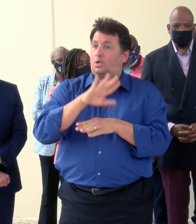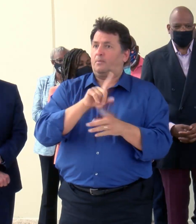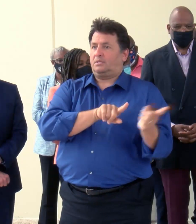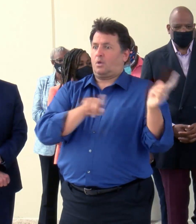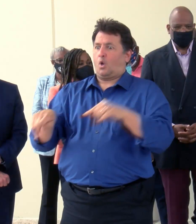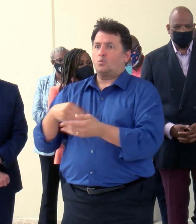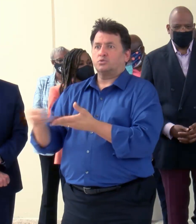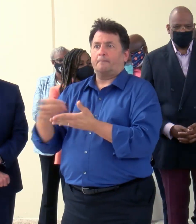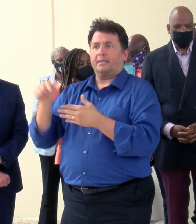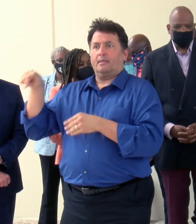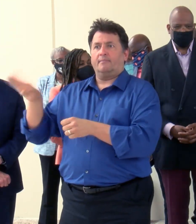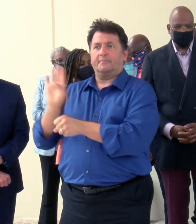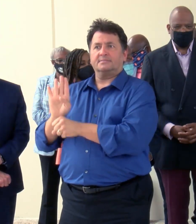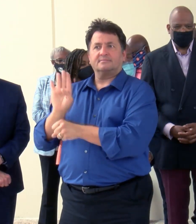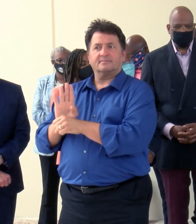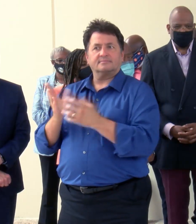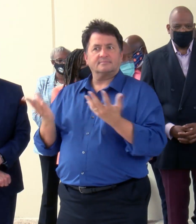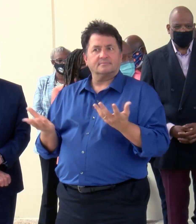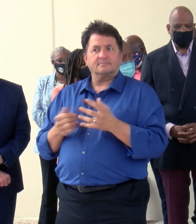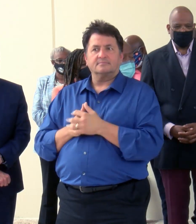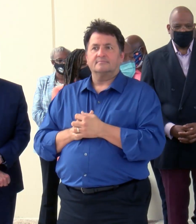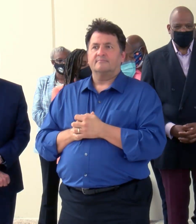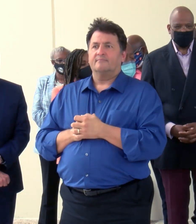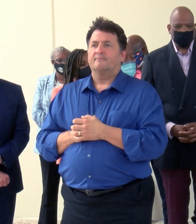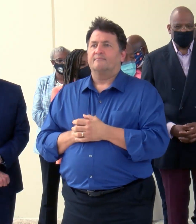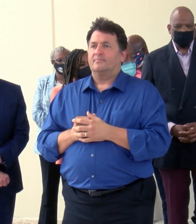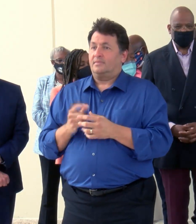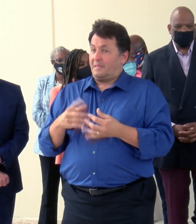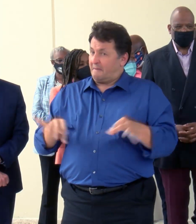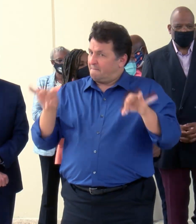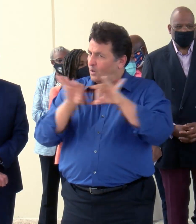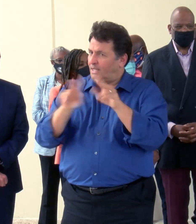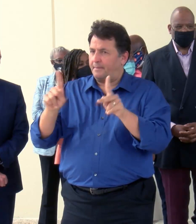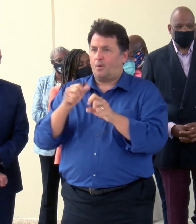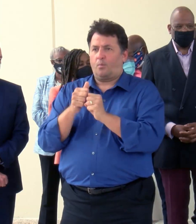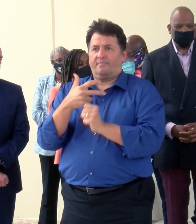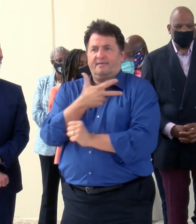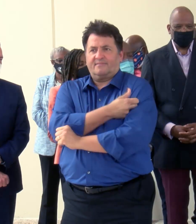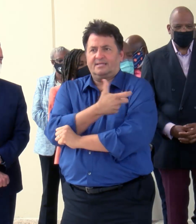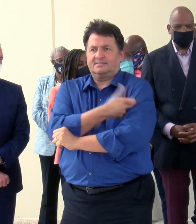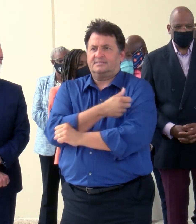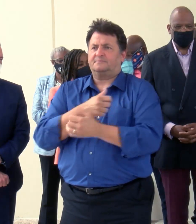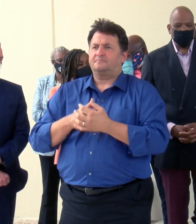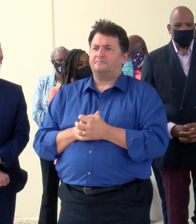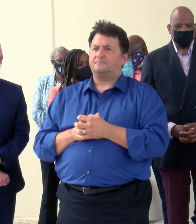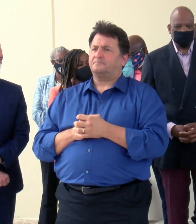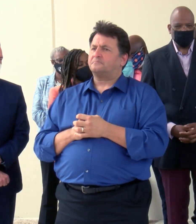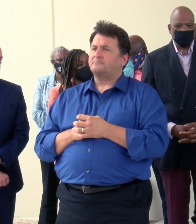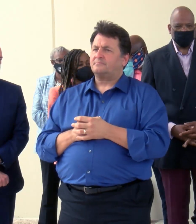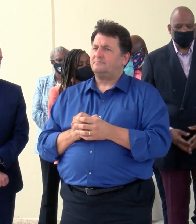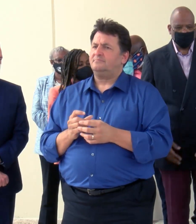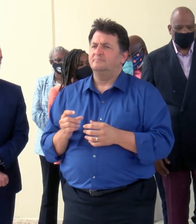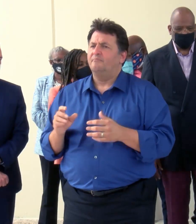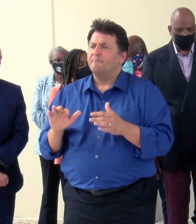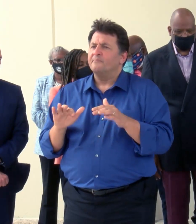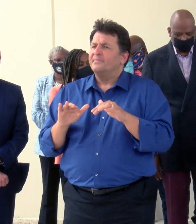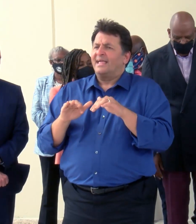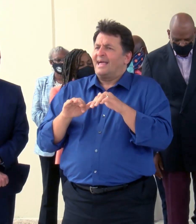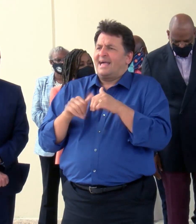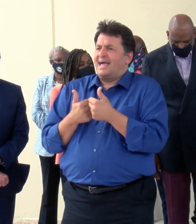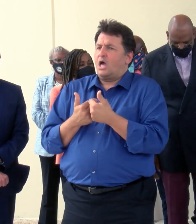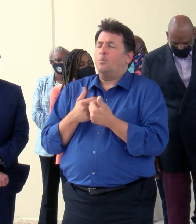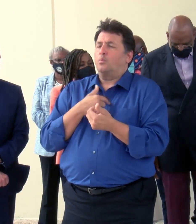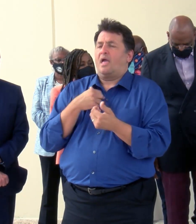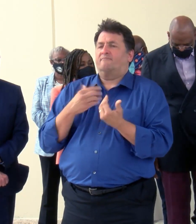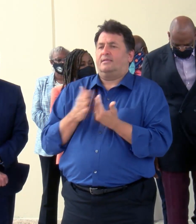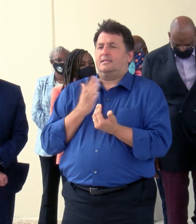very important that you get the vaccine. But in order to get the vaccine, you have to have access to it. So at Walgreens Boots Alliance, we've stood